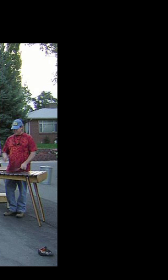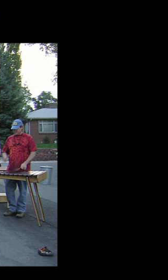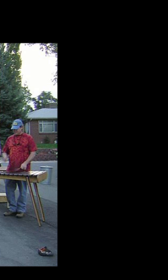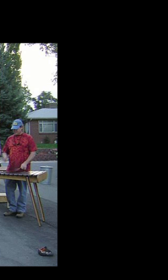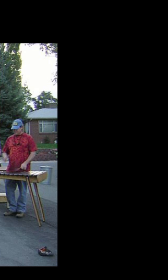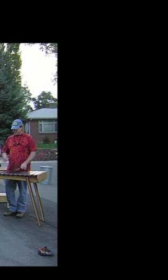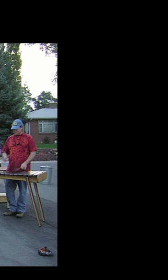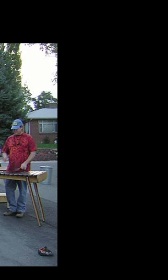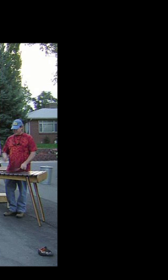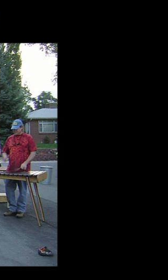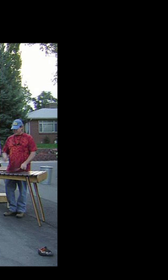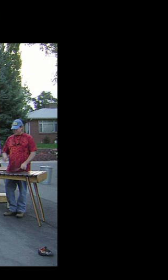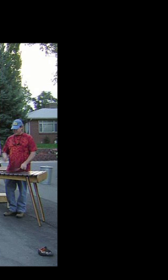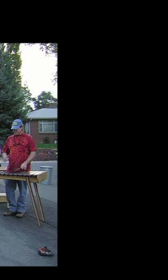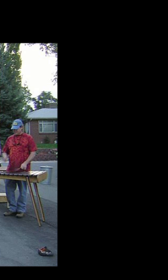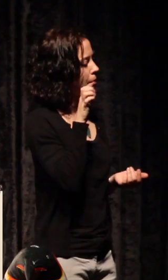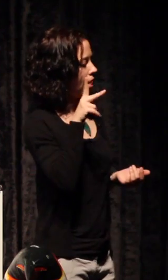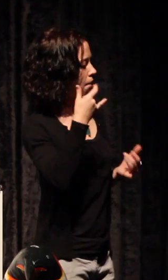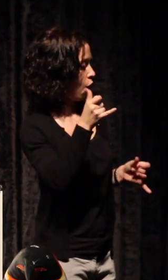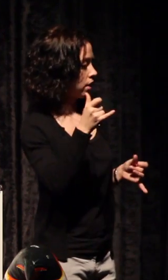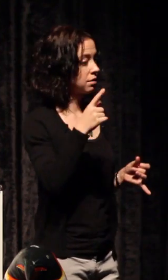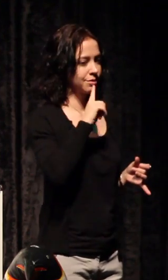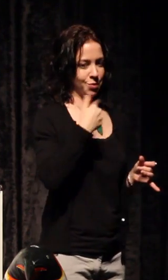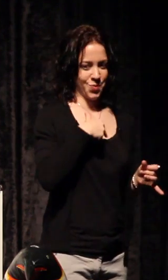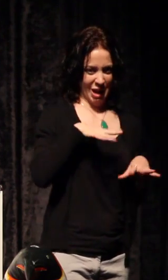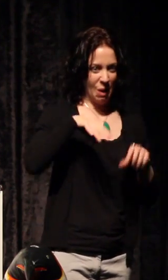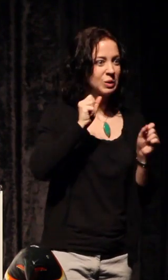and it turns out it was our block party, so we got to invite ourselves.